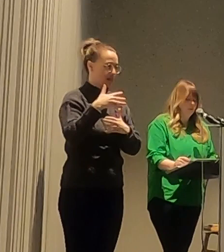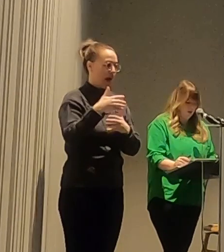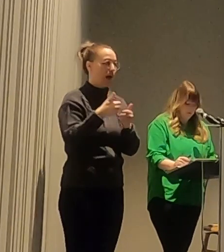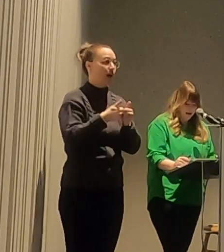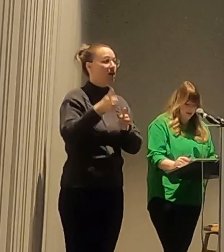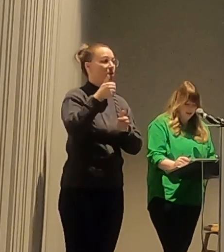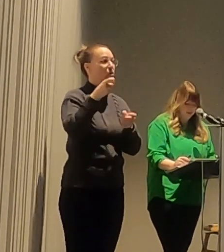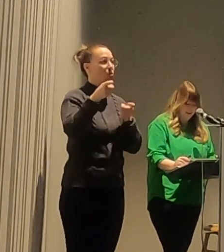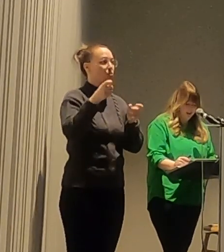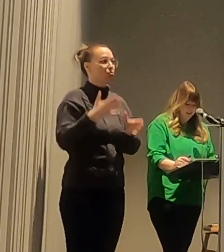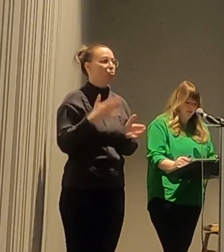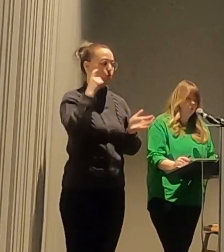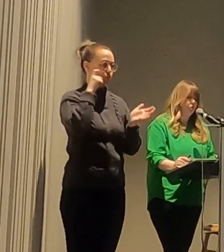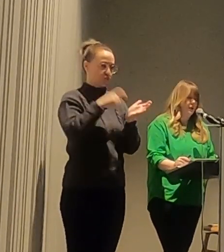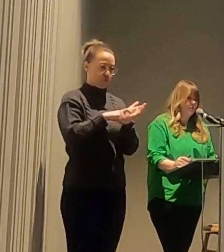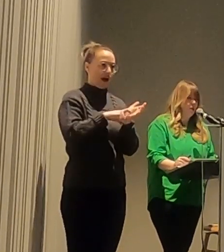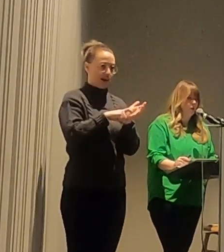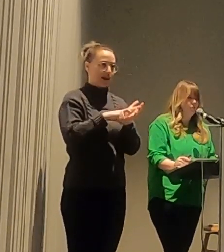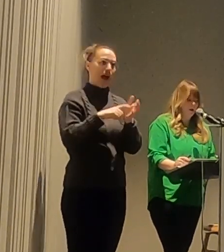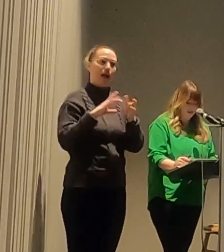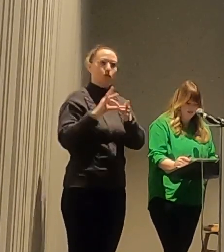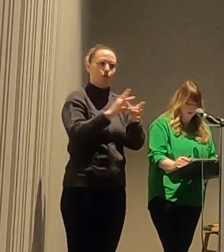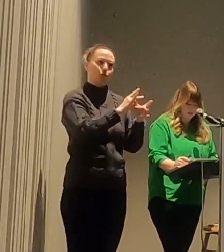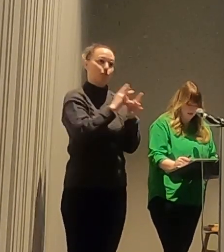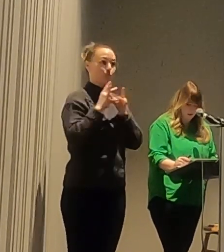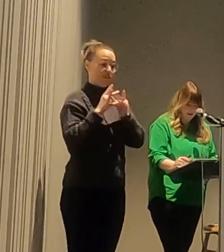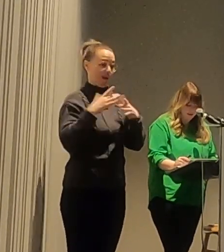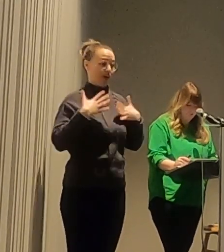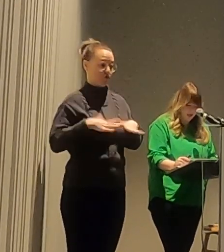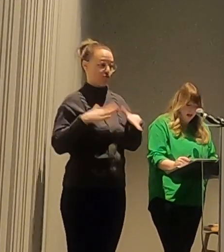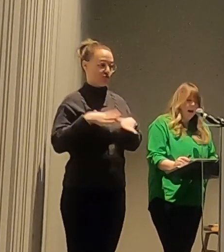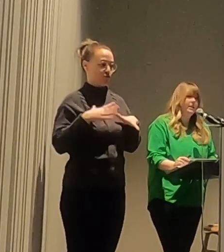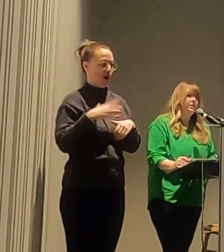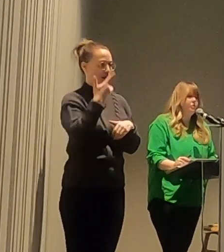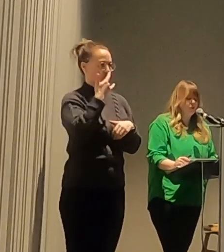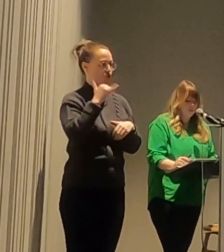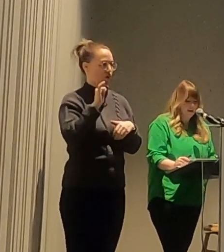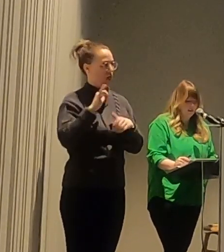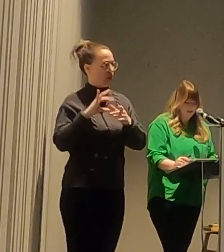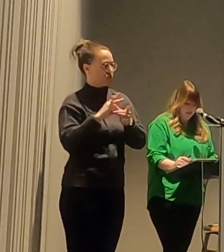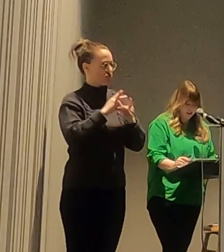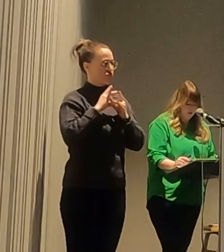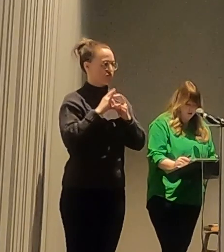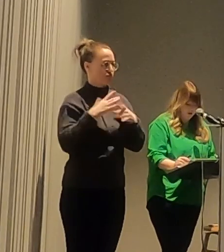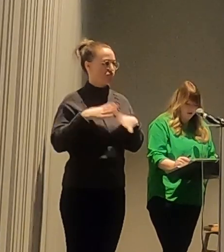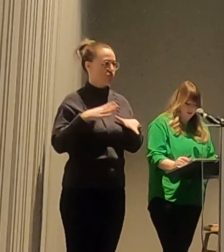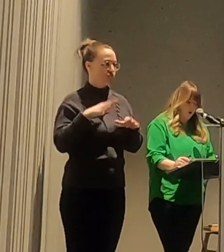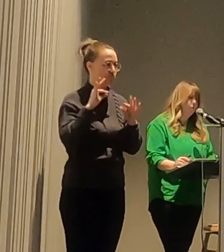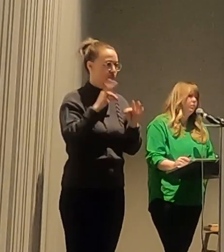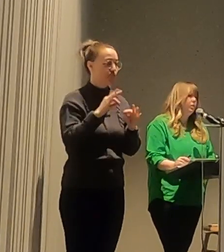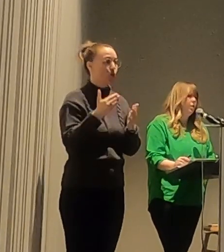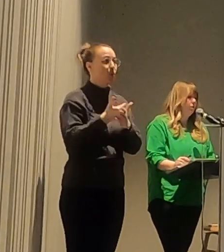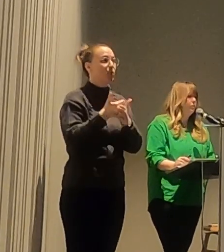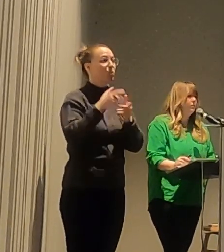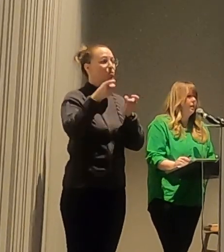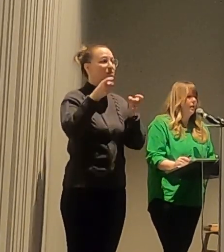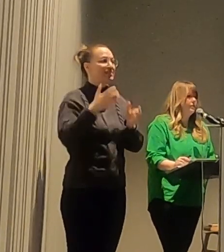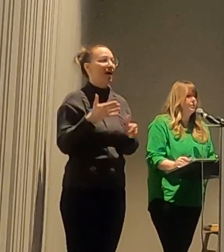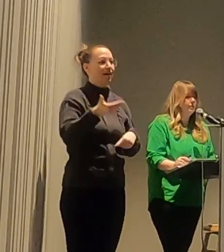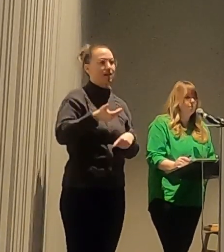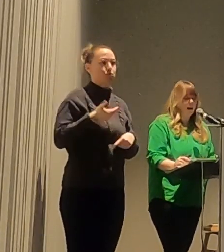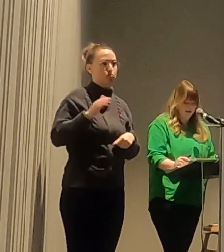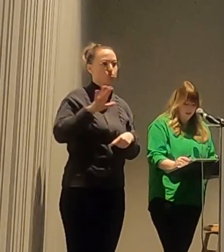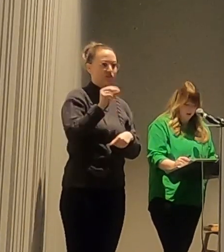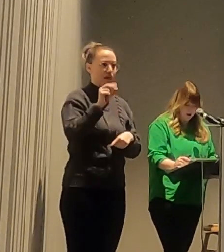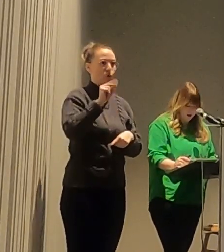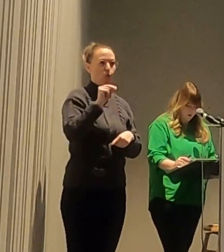unifying and harmonizing effects that a dress code might give their subjects, and each new dynasty introduced its own code